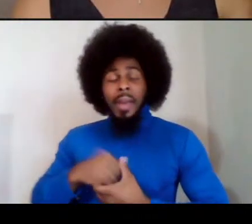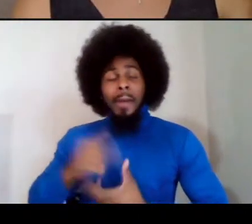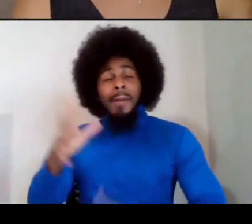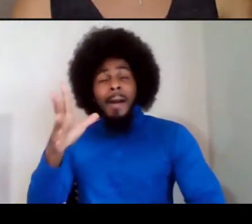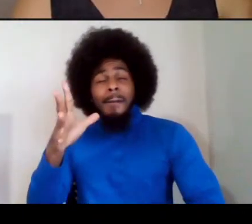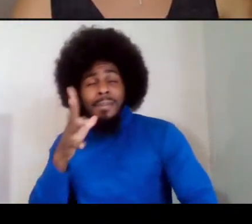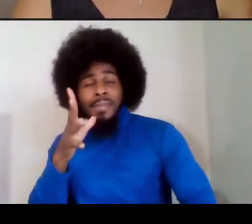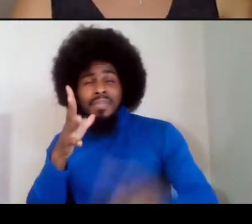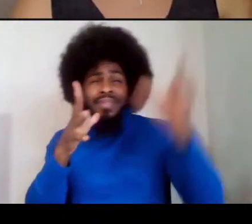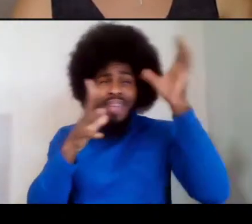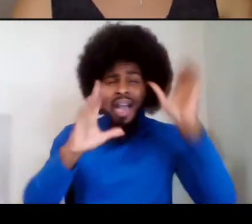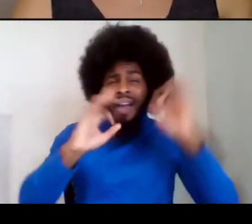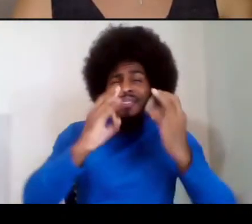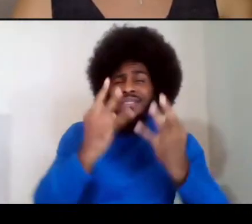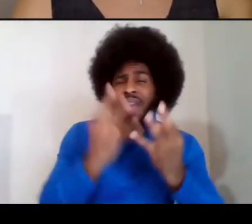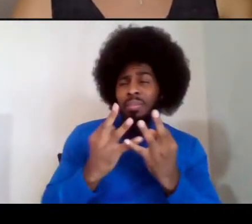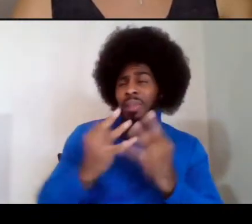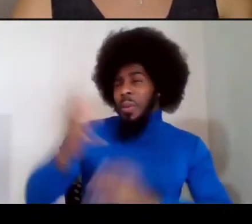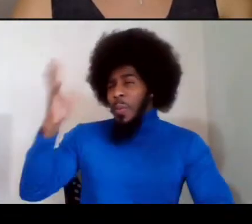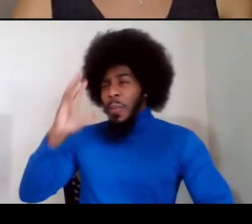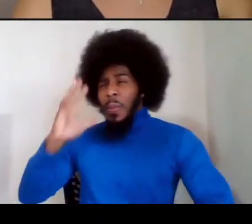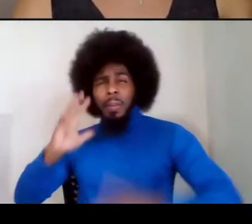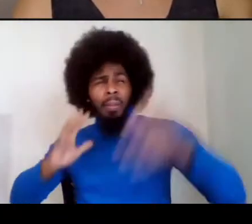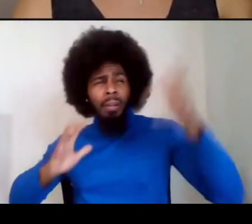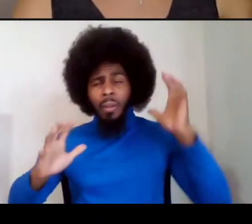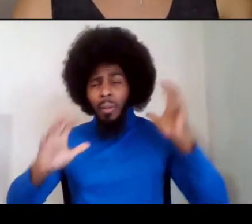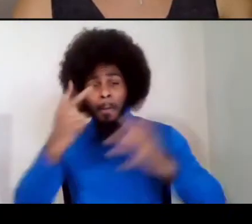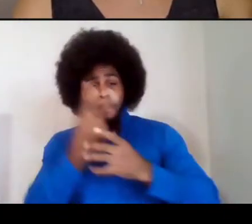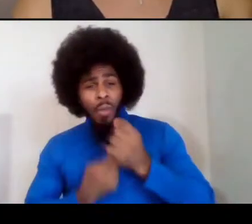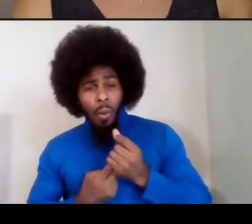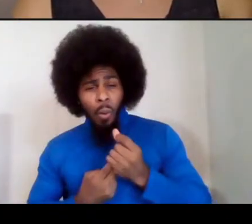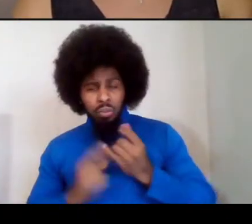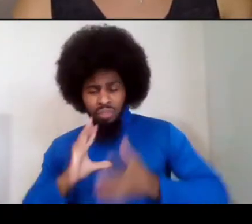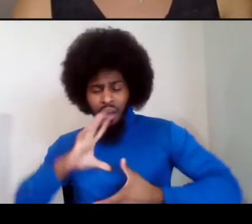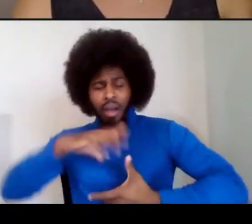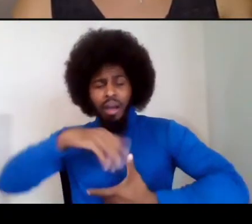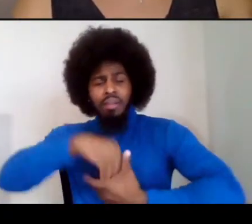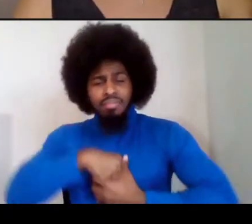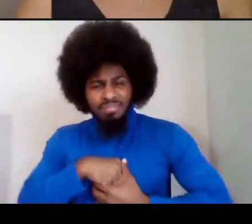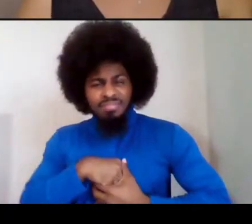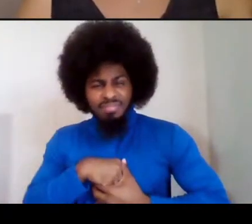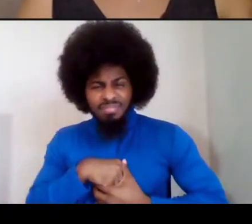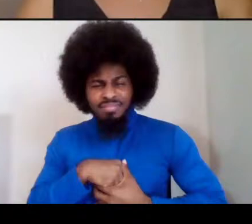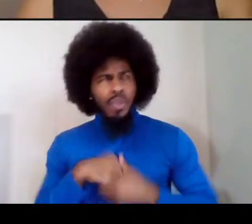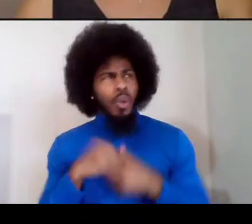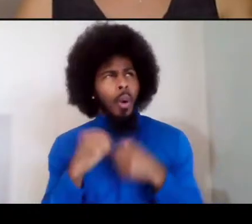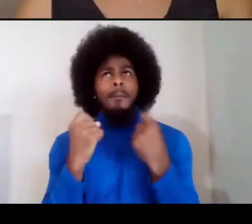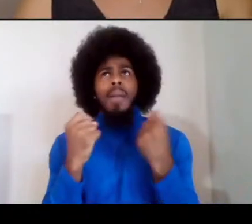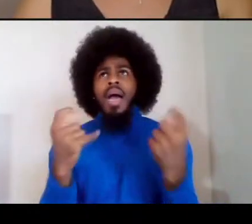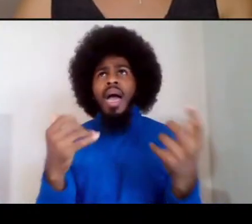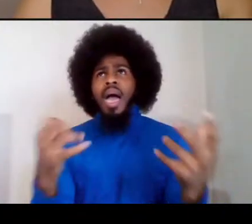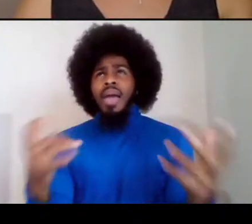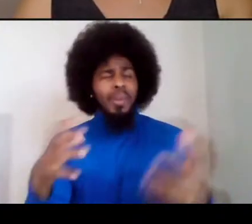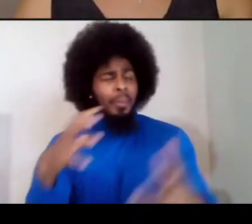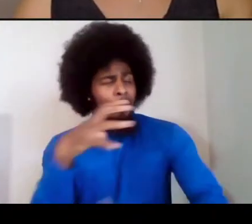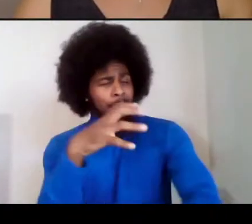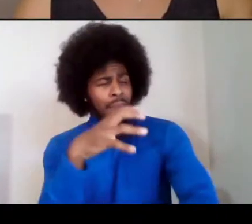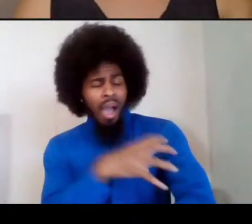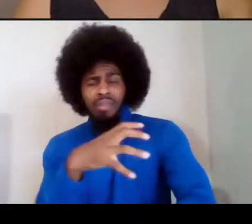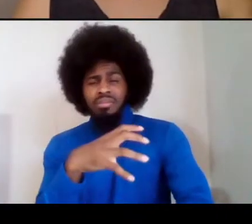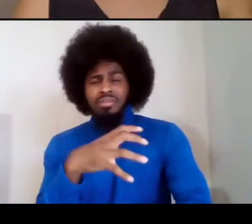and paternal line, the love Roni lines, which extend out through so many amazing, powerful